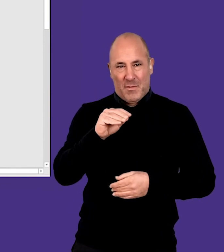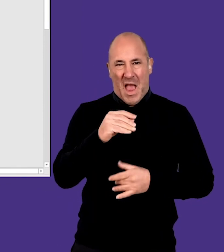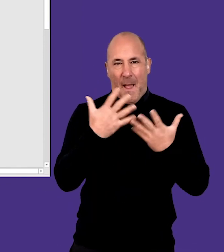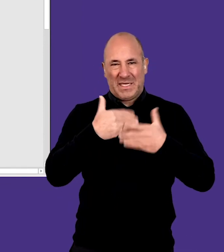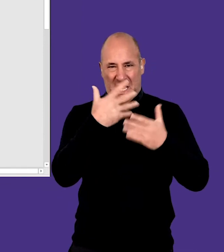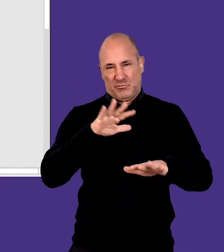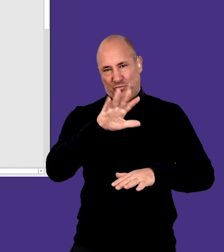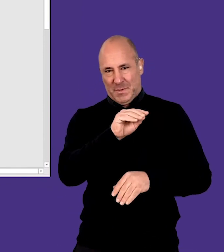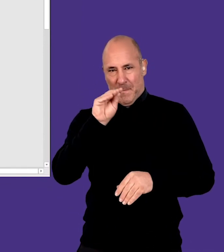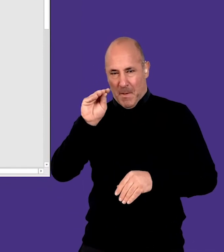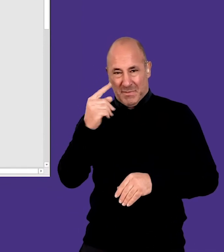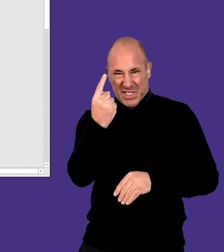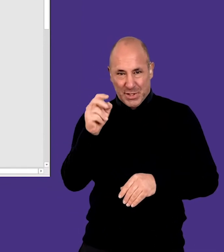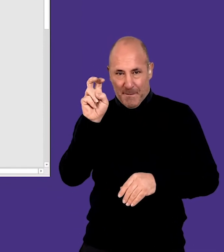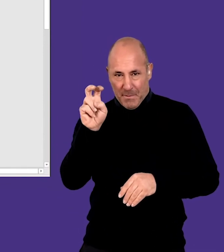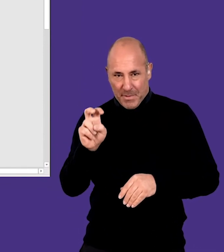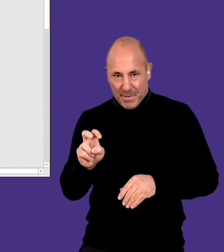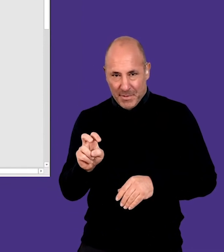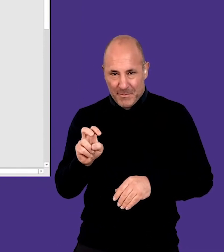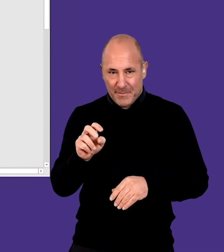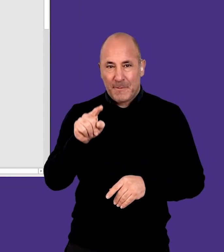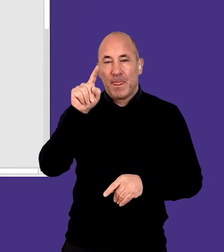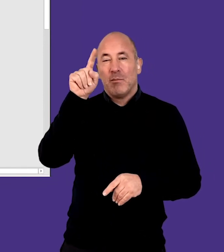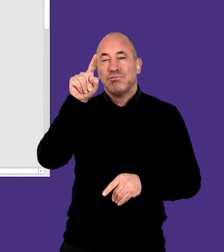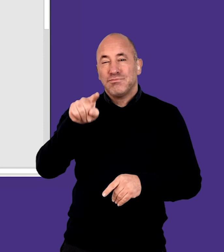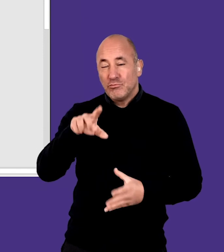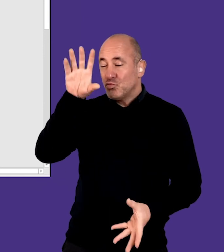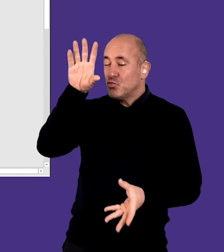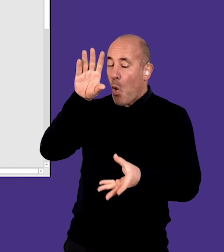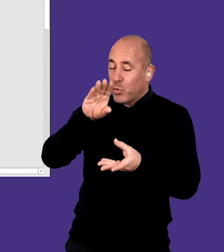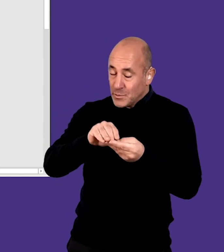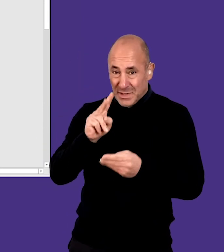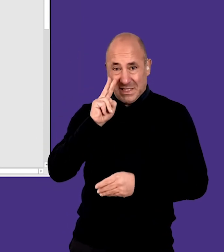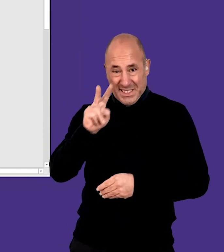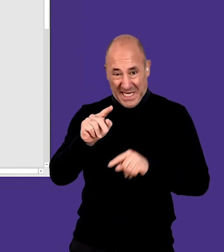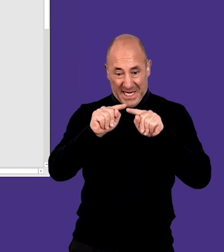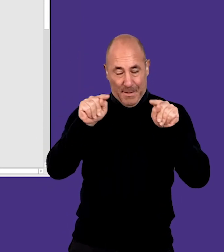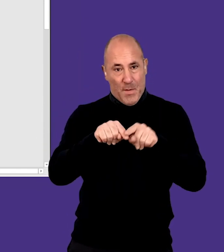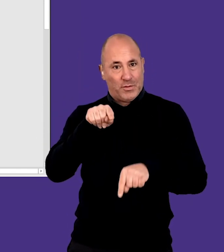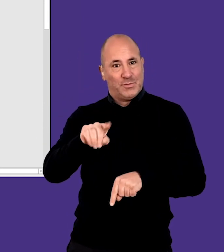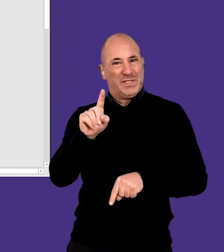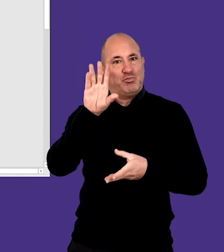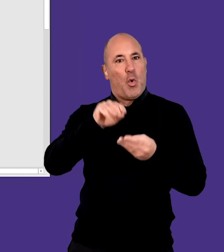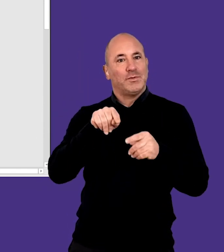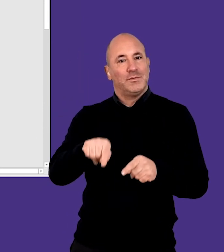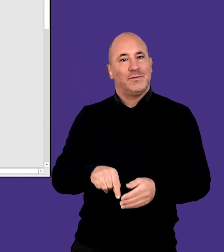number of days for each of your selected locations, the total number of days proposed for your activity